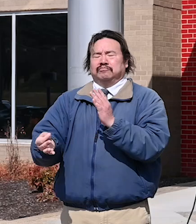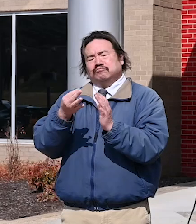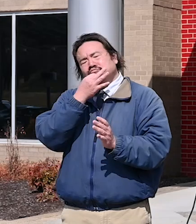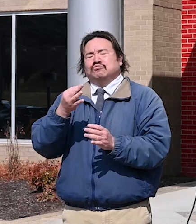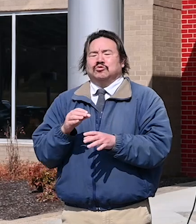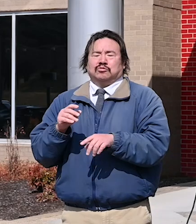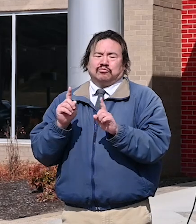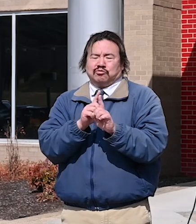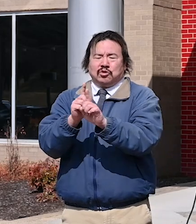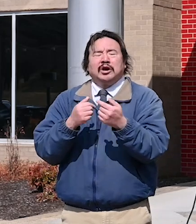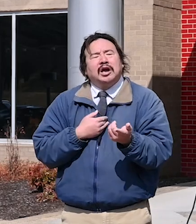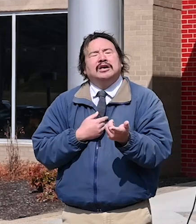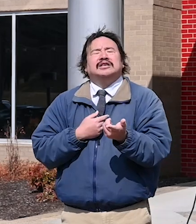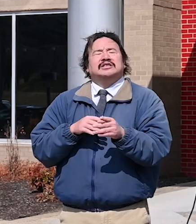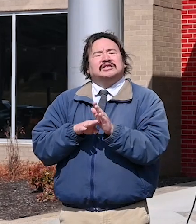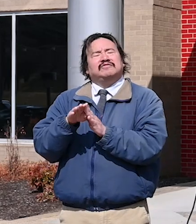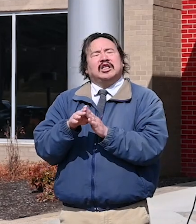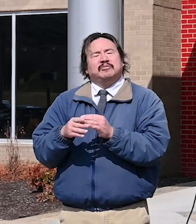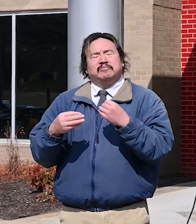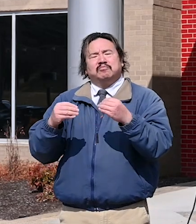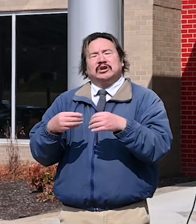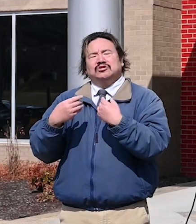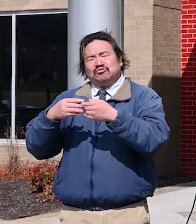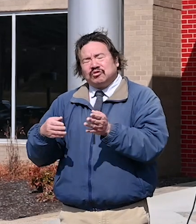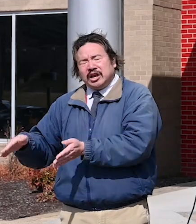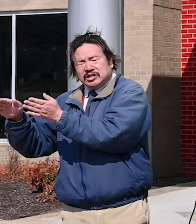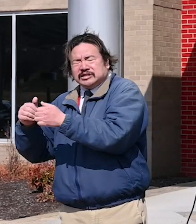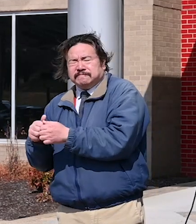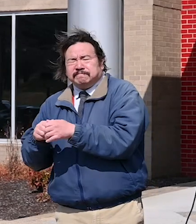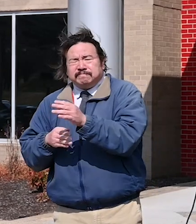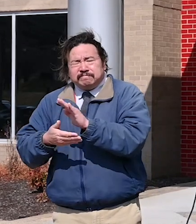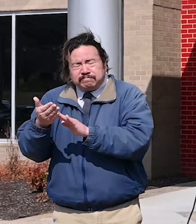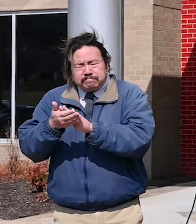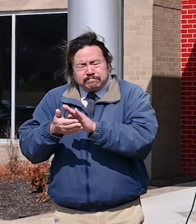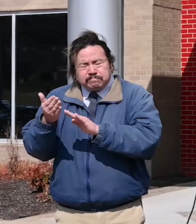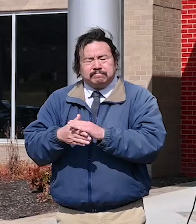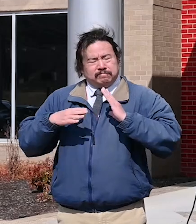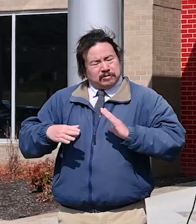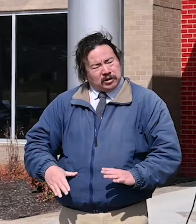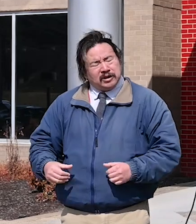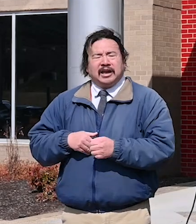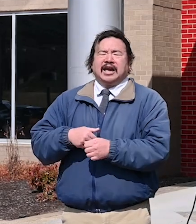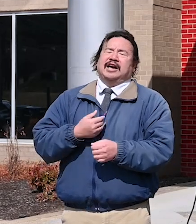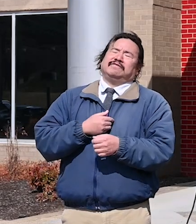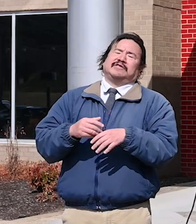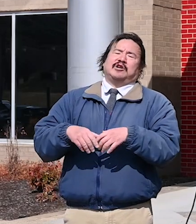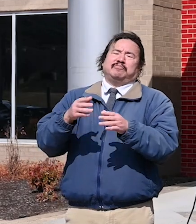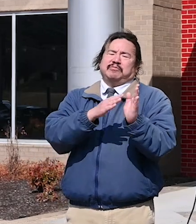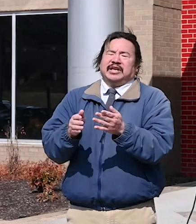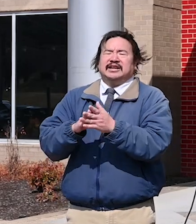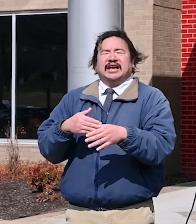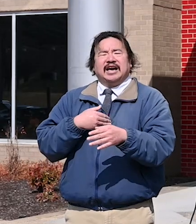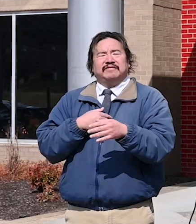coaching, effective ways to develop a market strategy, generate customers, create a growth plan, identify